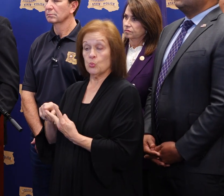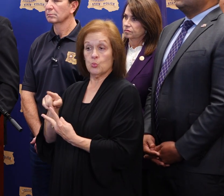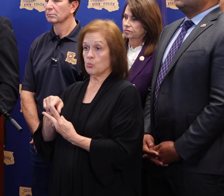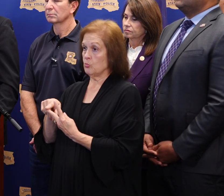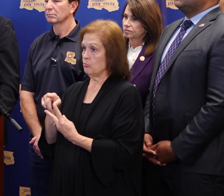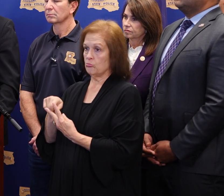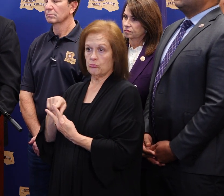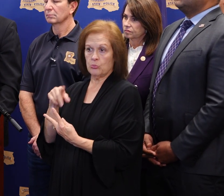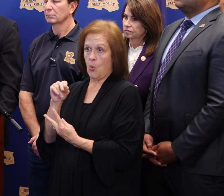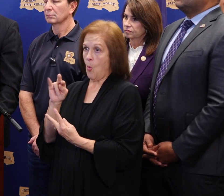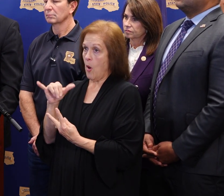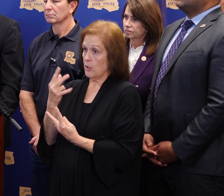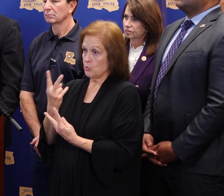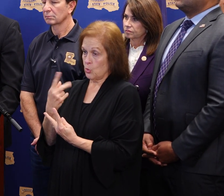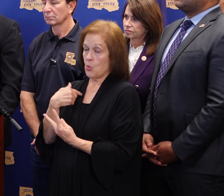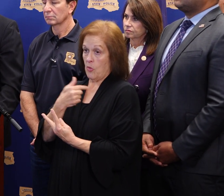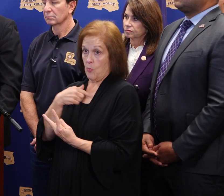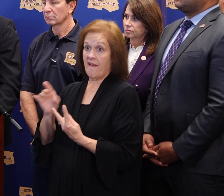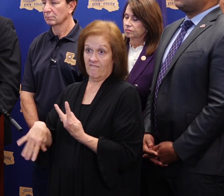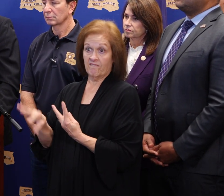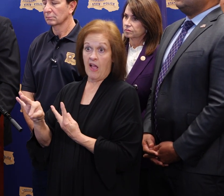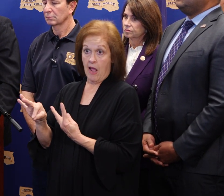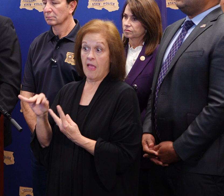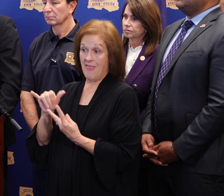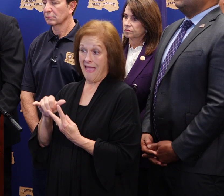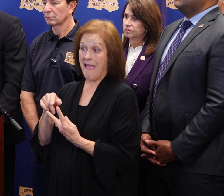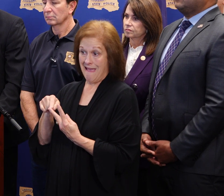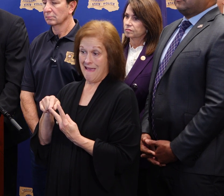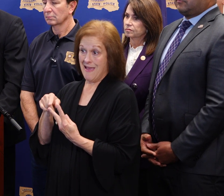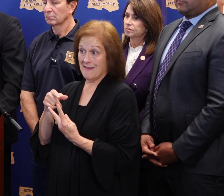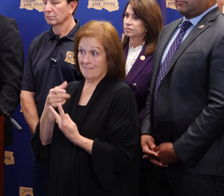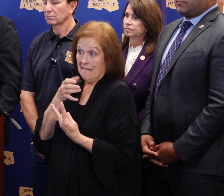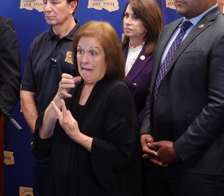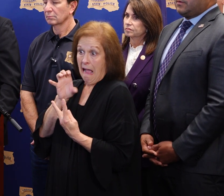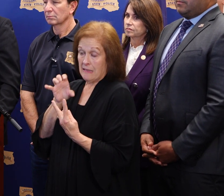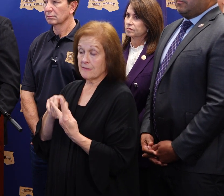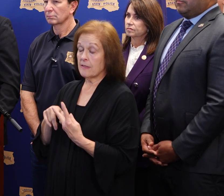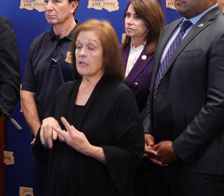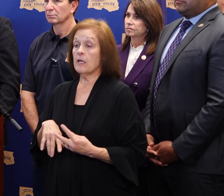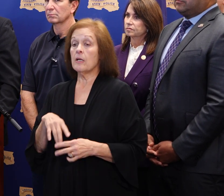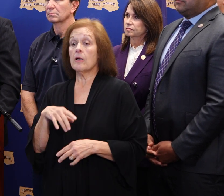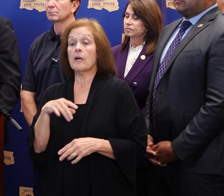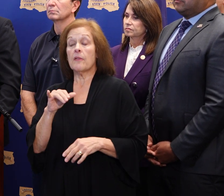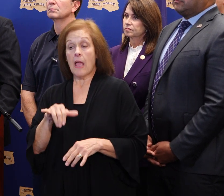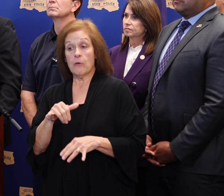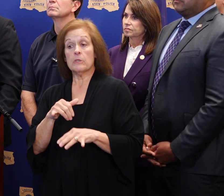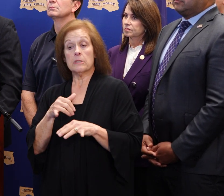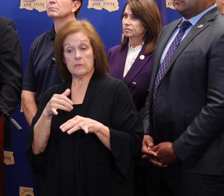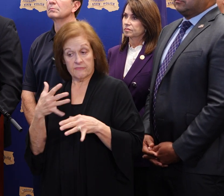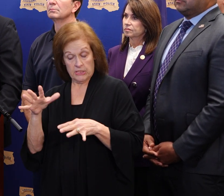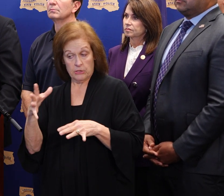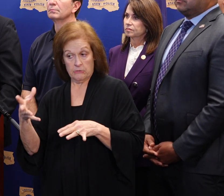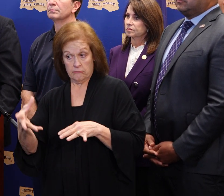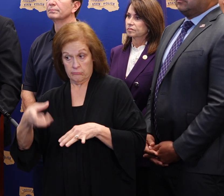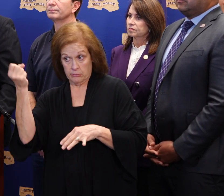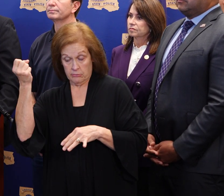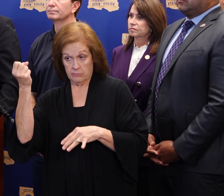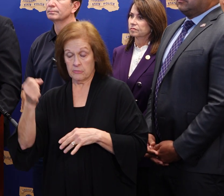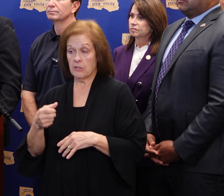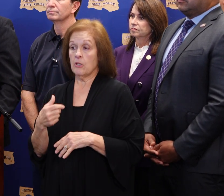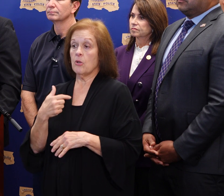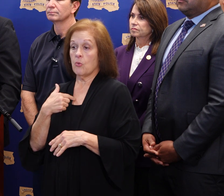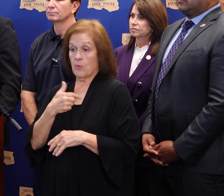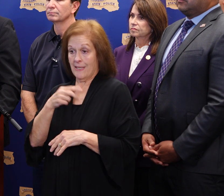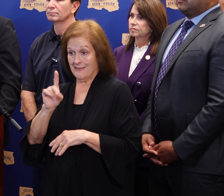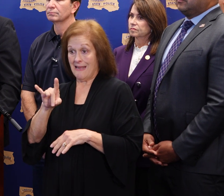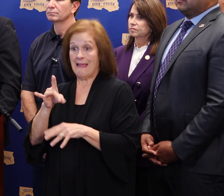devices that we've been able to recover that were functional. Both devices were rendered safe on scene. We did obtain